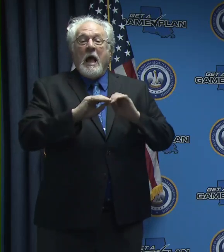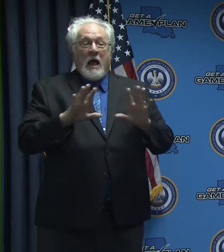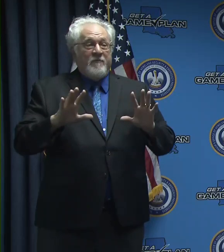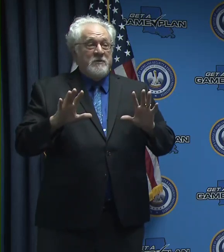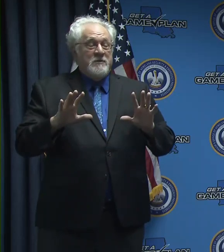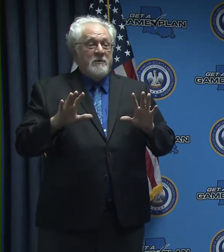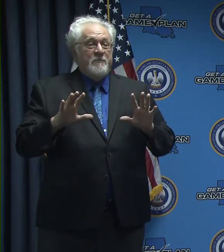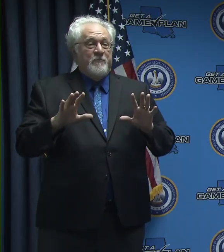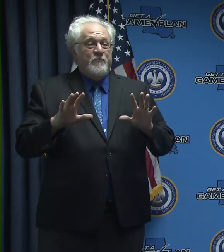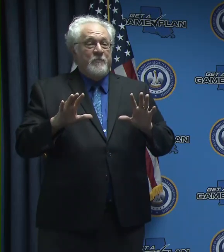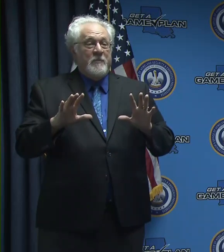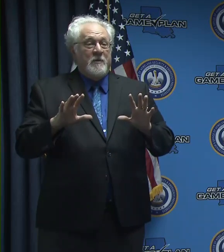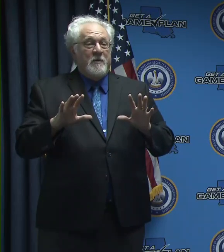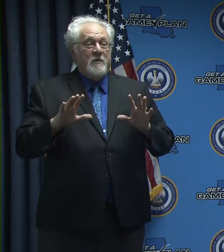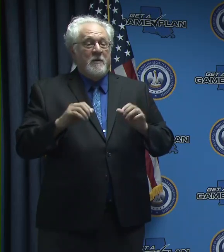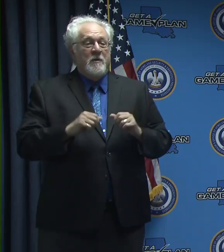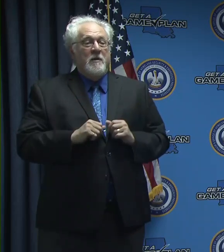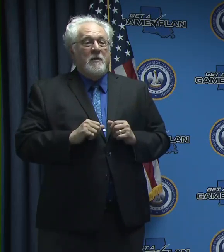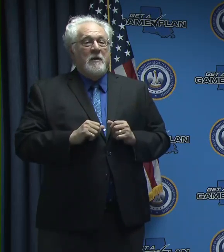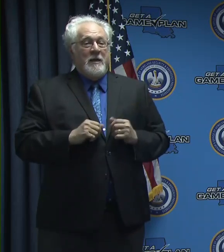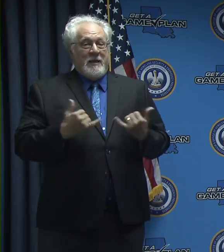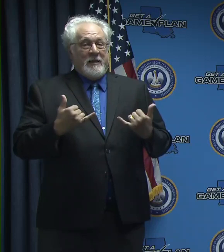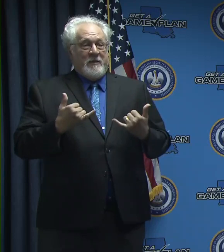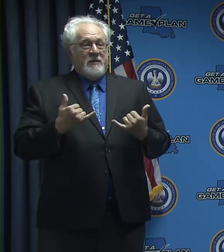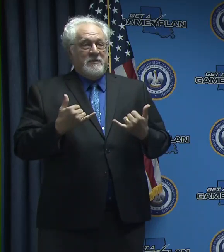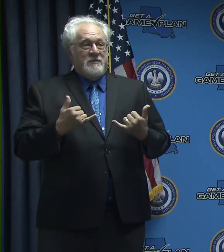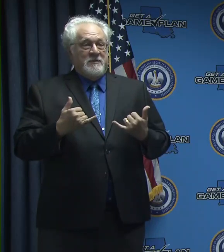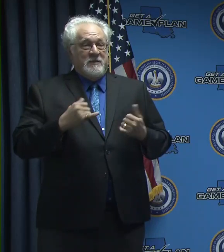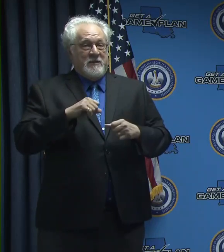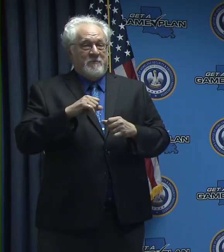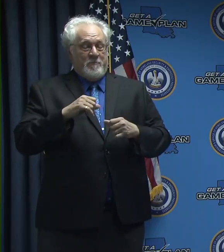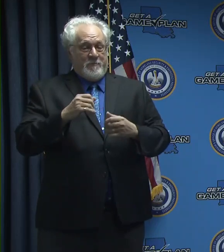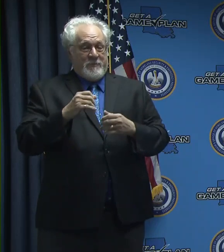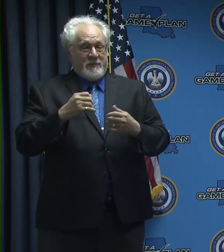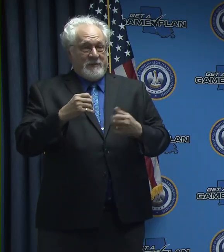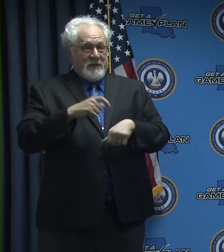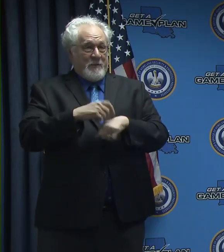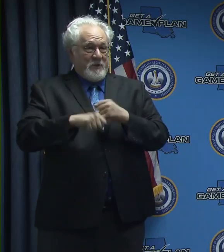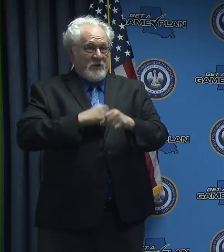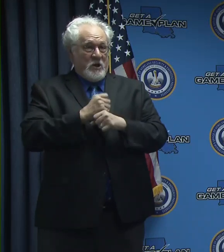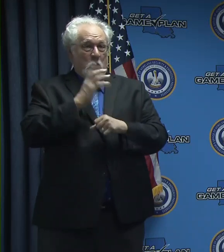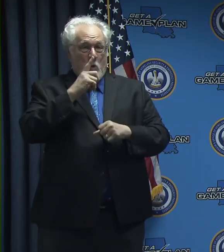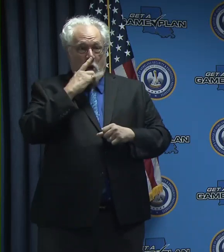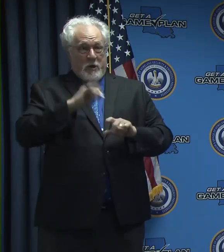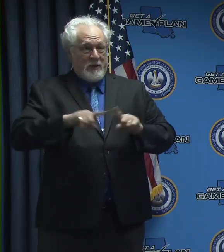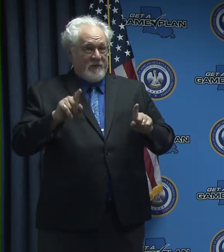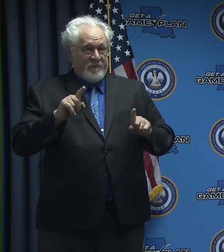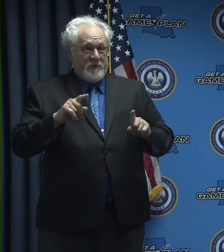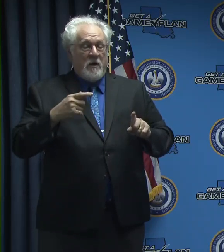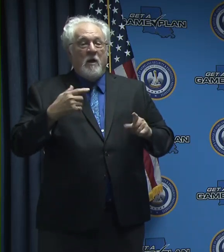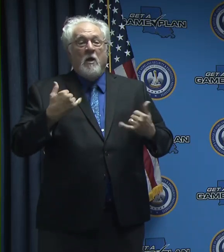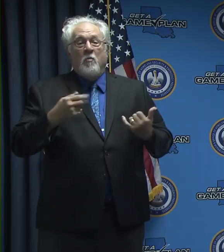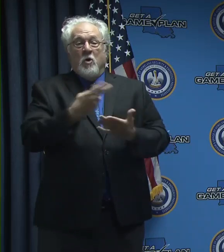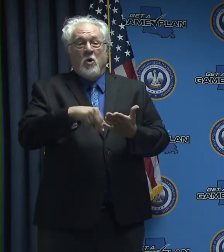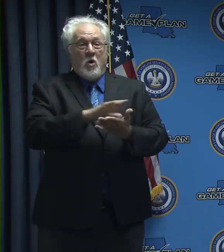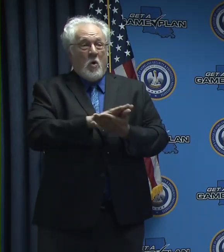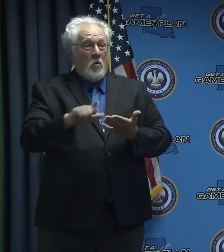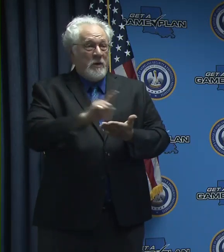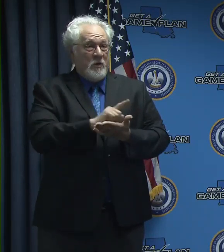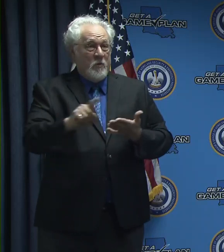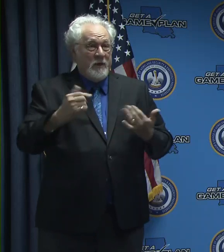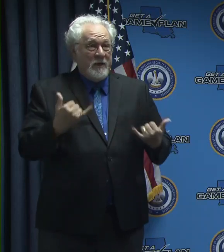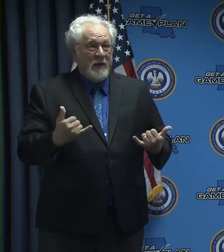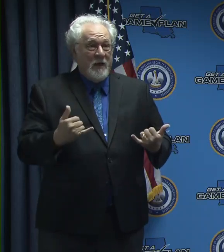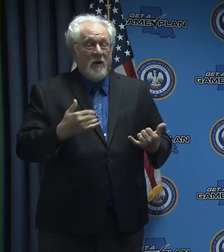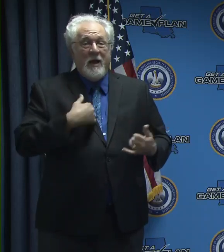Obviously, this part of the year is going to look different than it has in the past. We're in Holy Week. We're going to